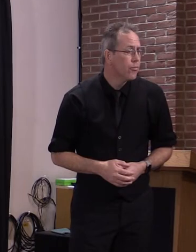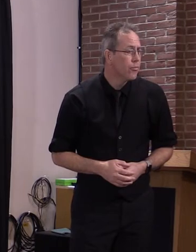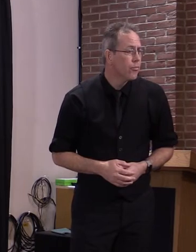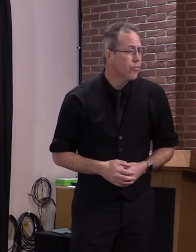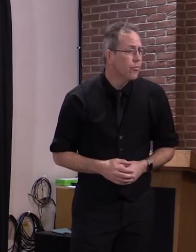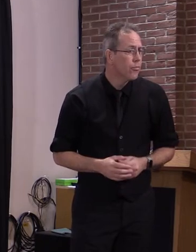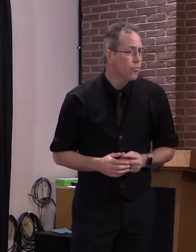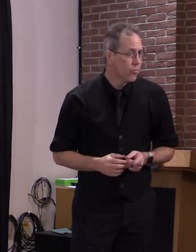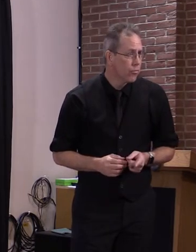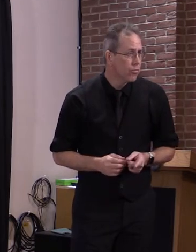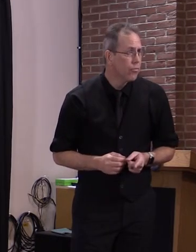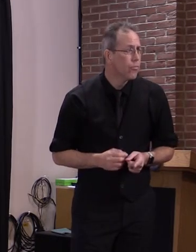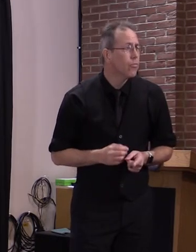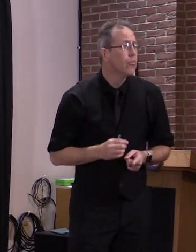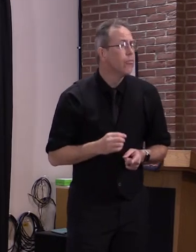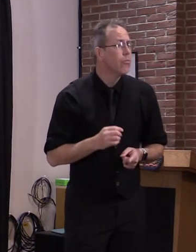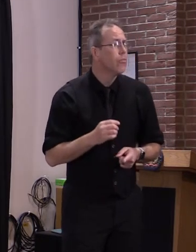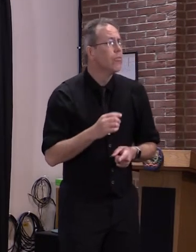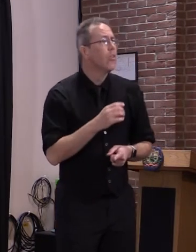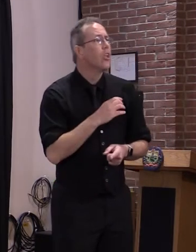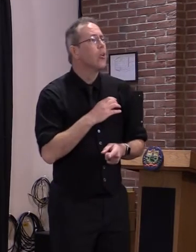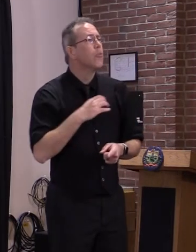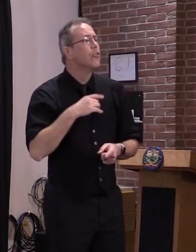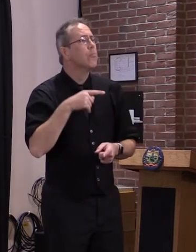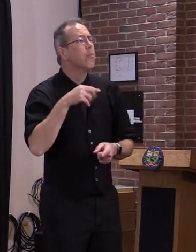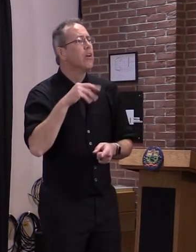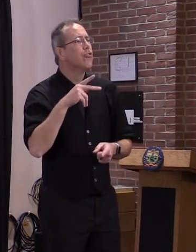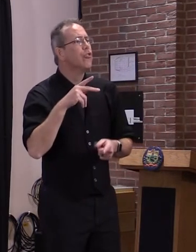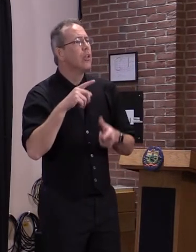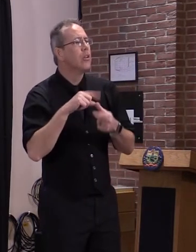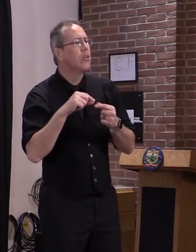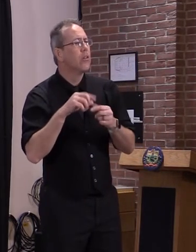Pichek, Commissioner Pichek, if you have something to add to that.